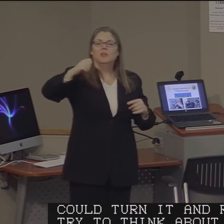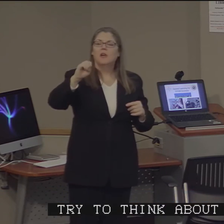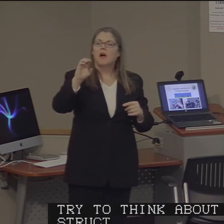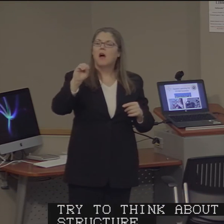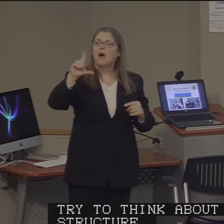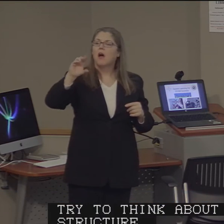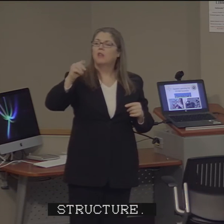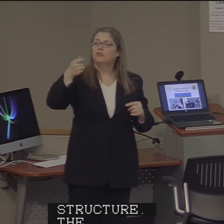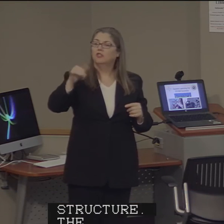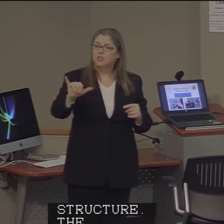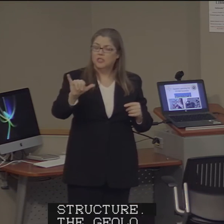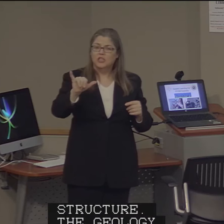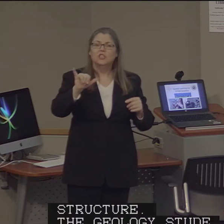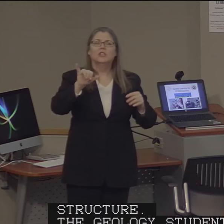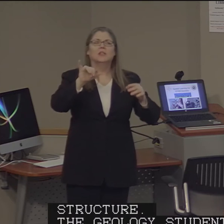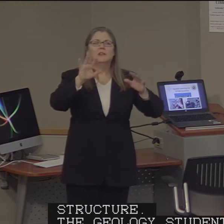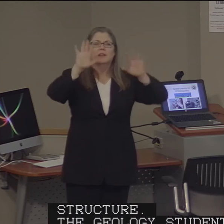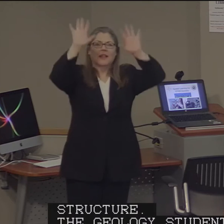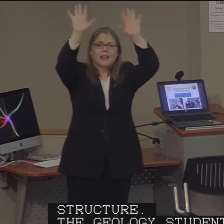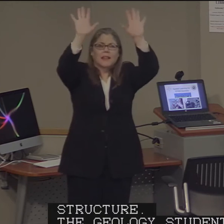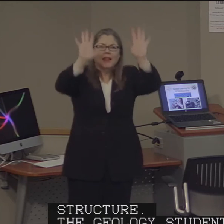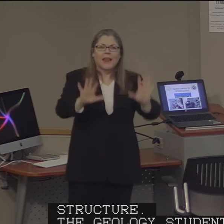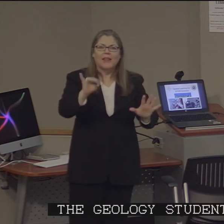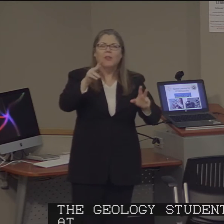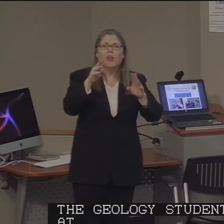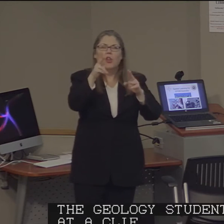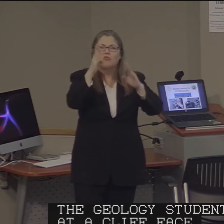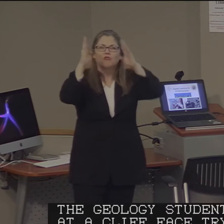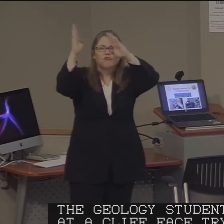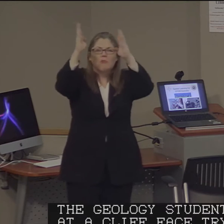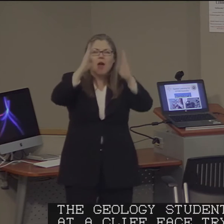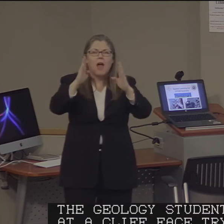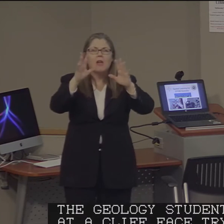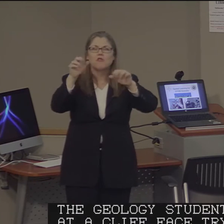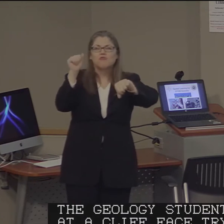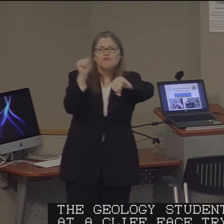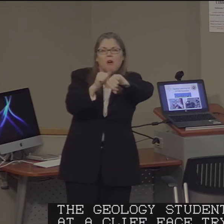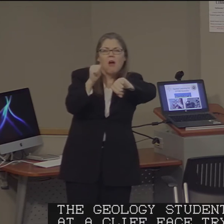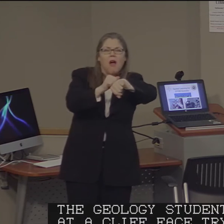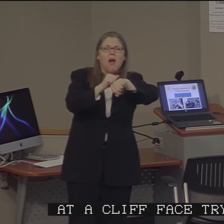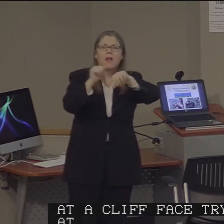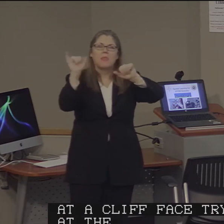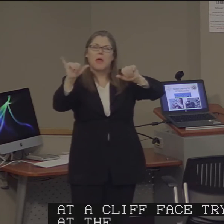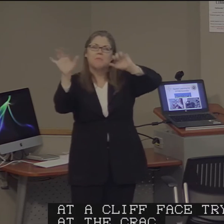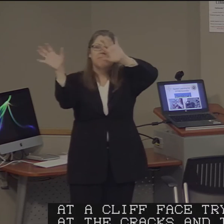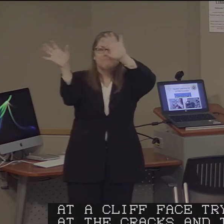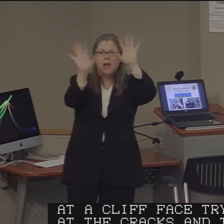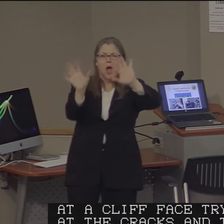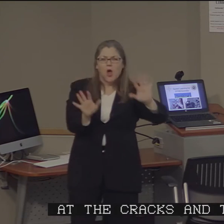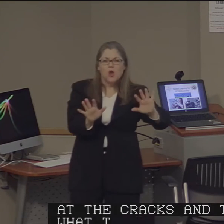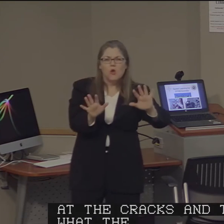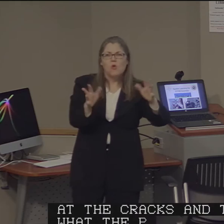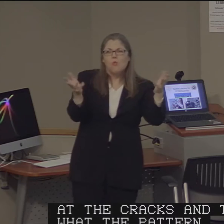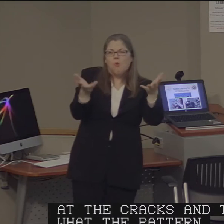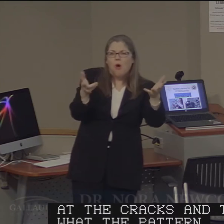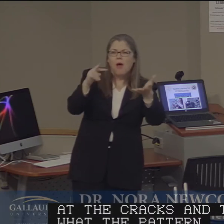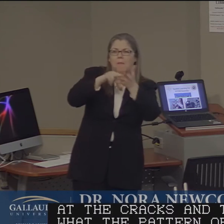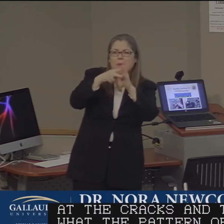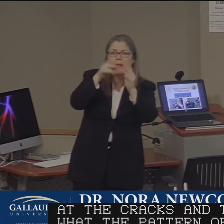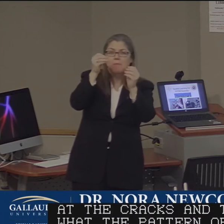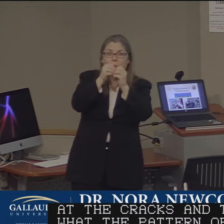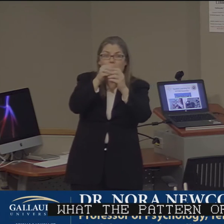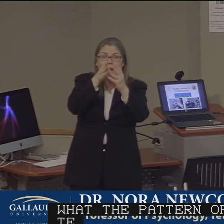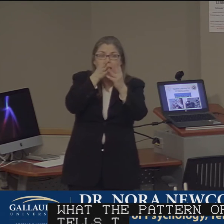face trying to look at the cracks and think about what the pattern of the cracks tells them about what might be further into the cliff